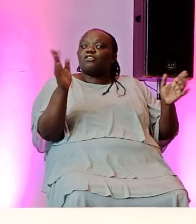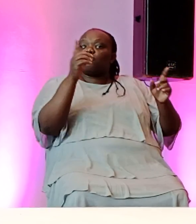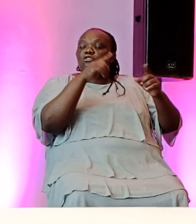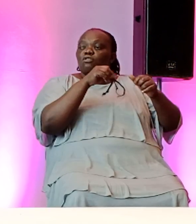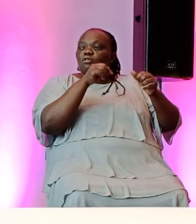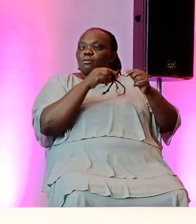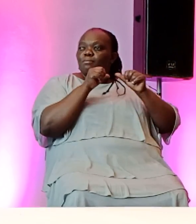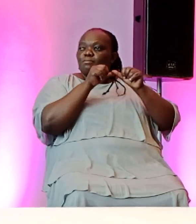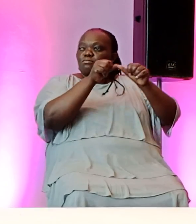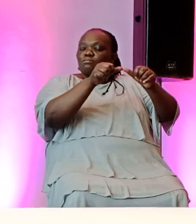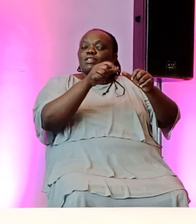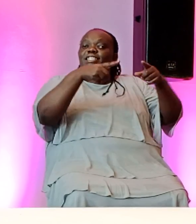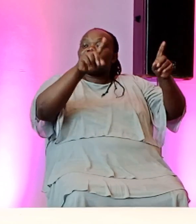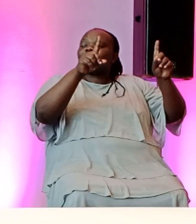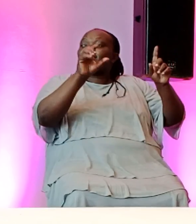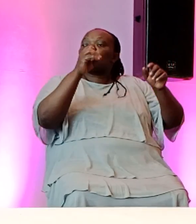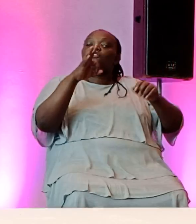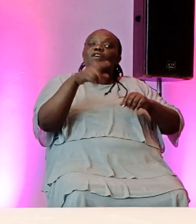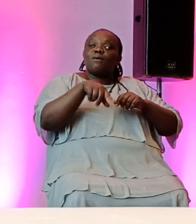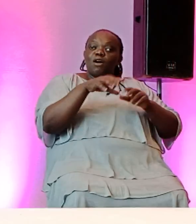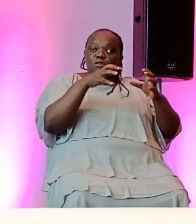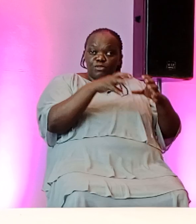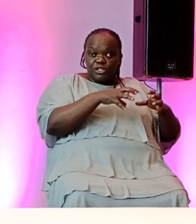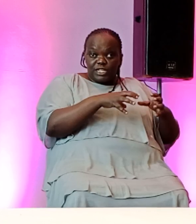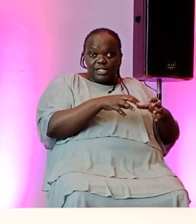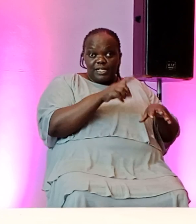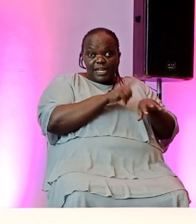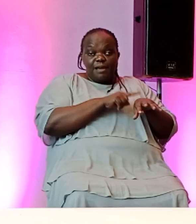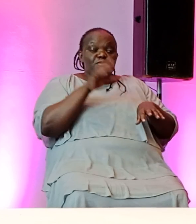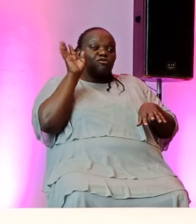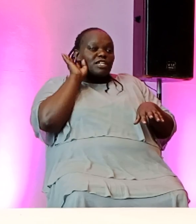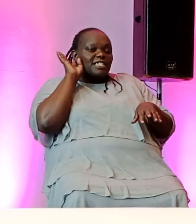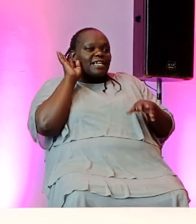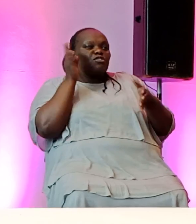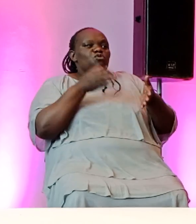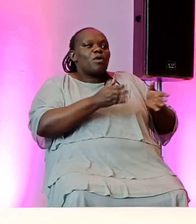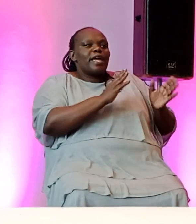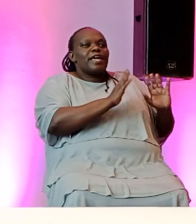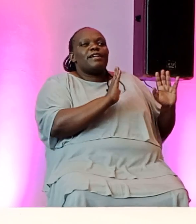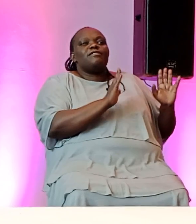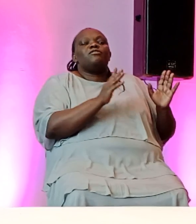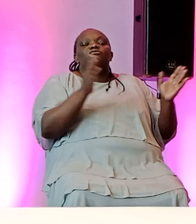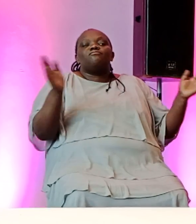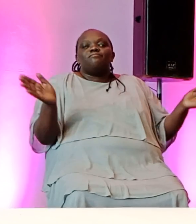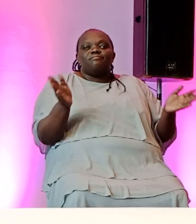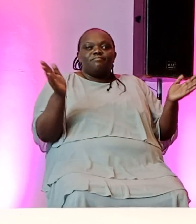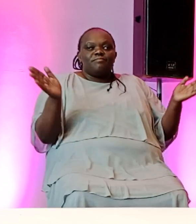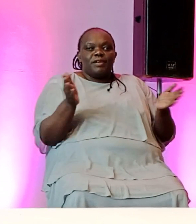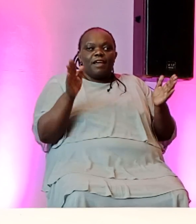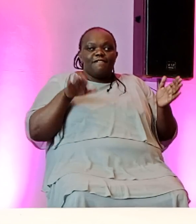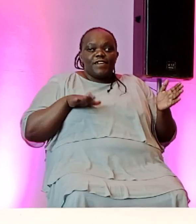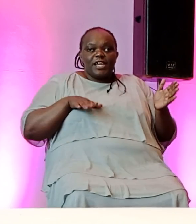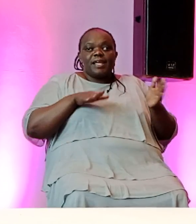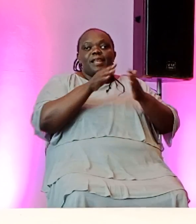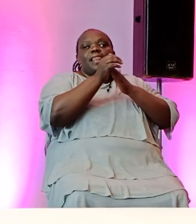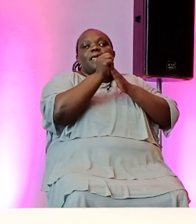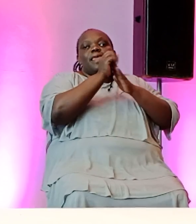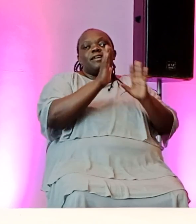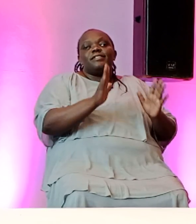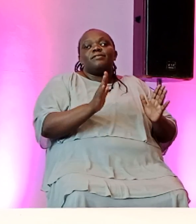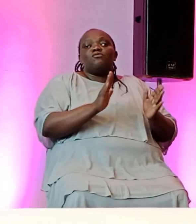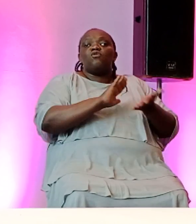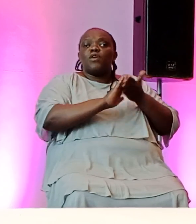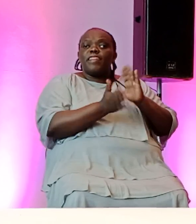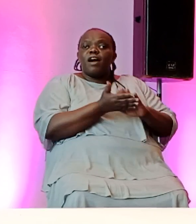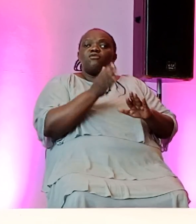progress of our communities. It is time to listen to ways to encourage female leadership